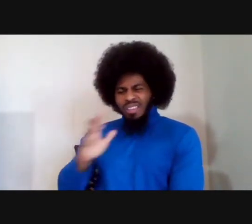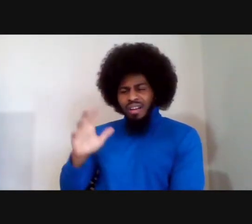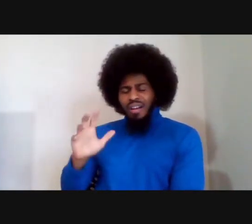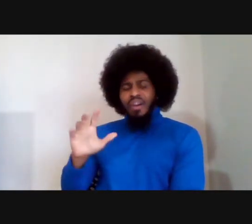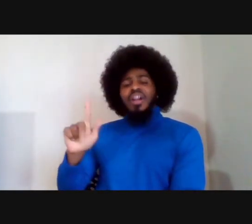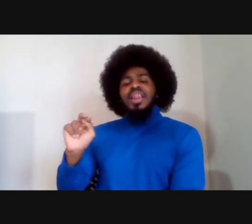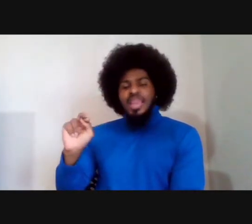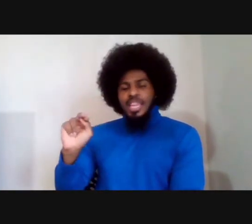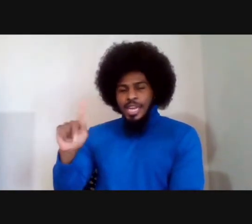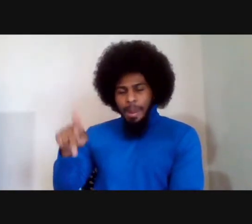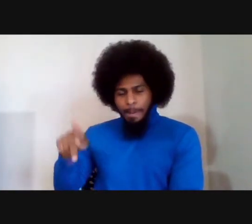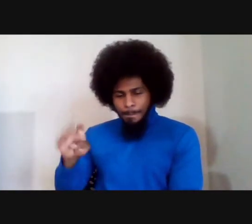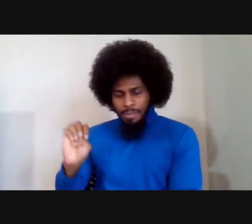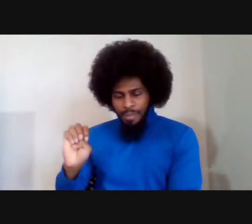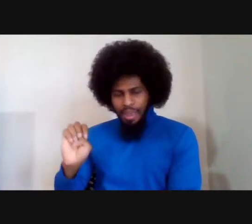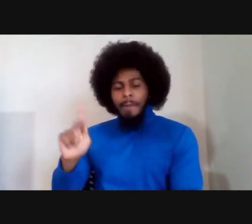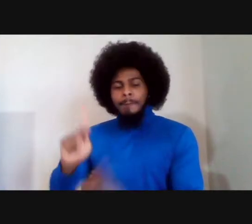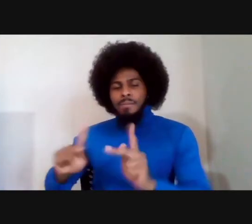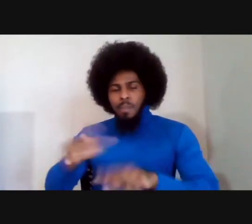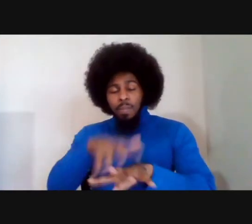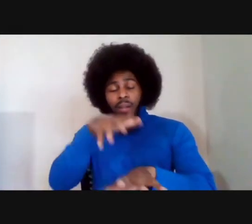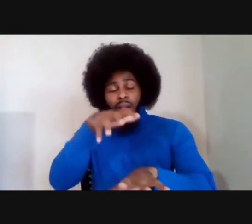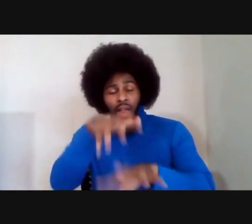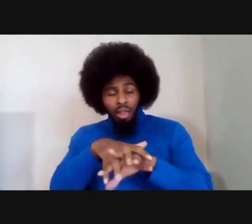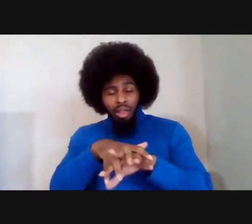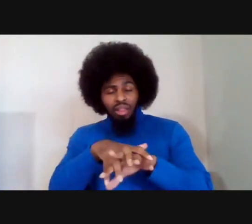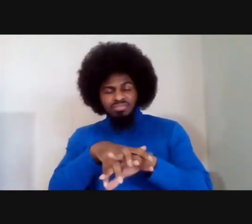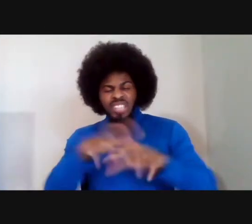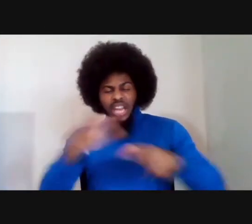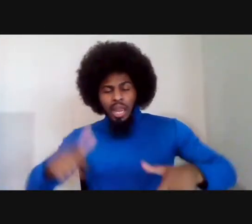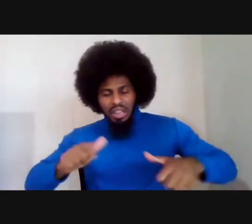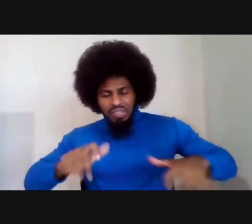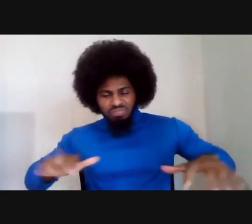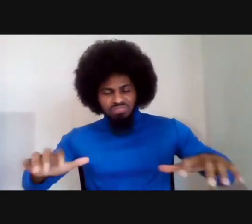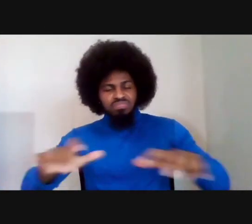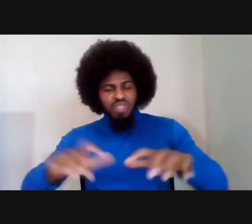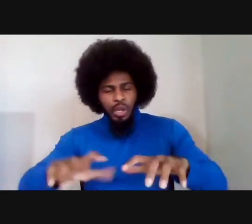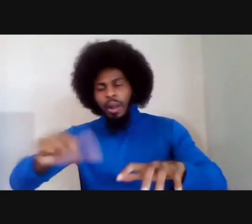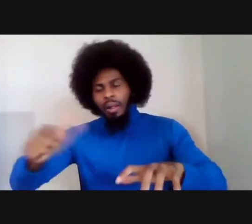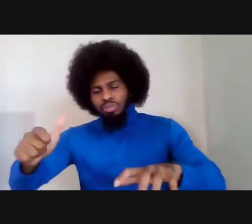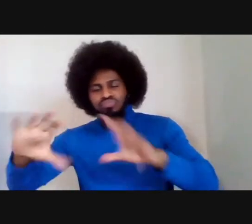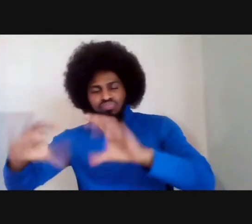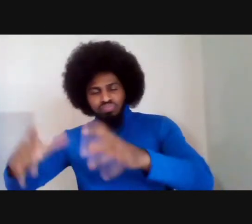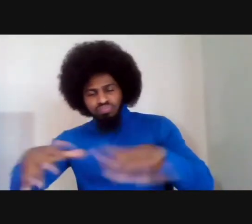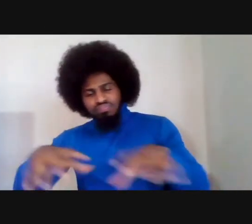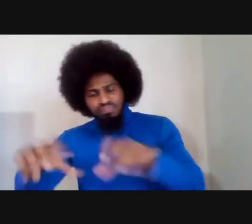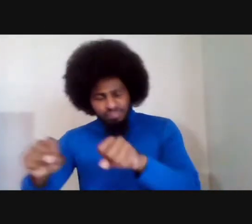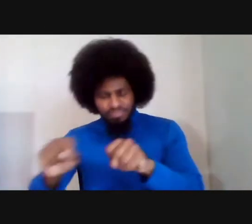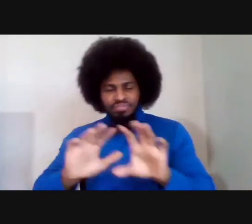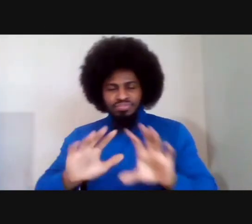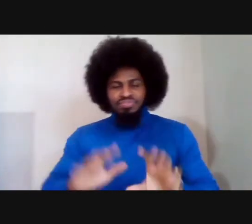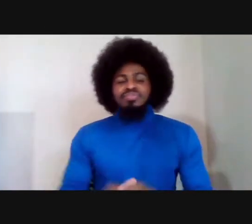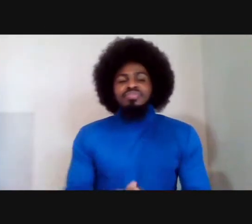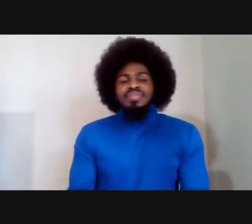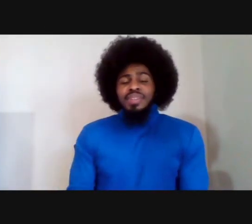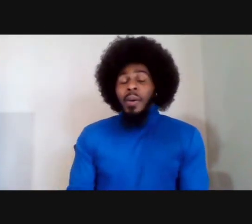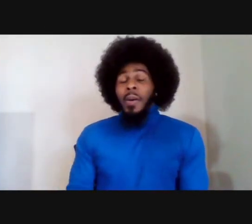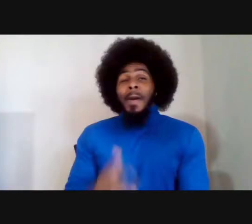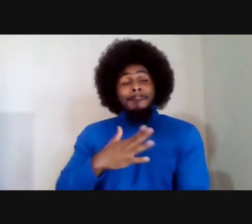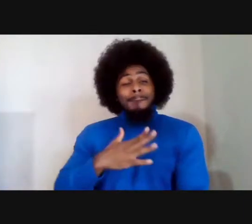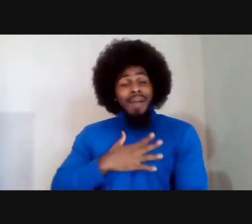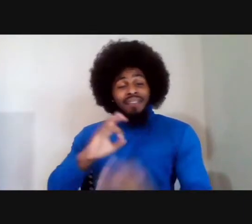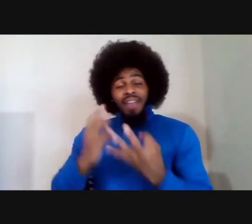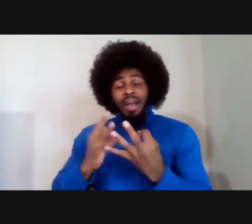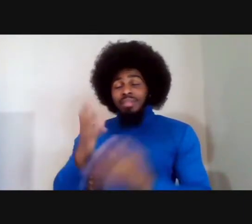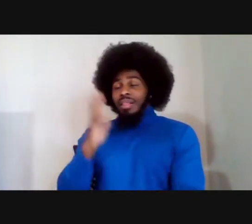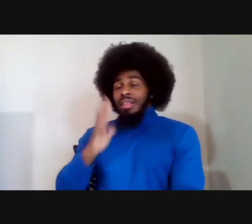Lenape people are the wolf clan of the Lenape Nation. In gratitude and on behalf of my ancestors, I